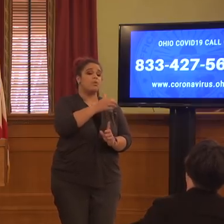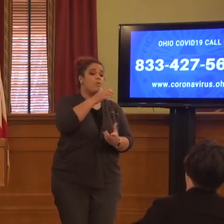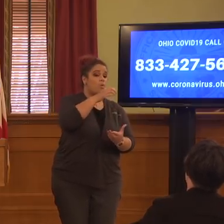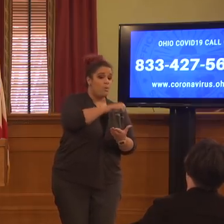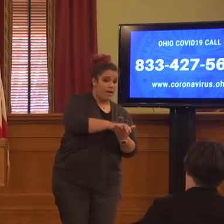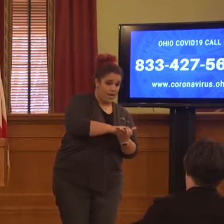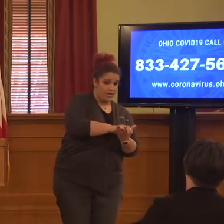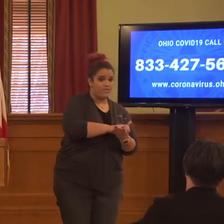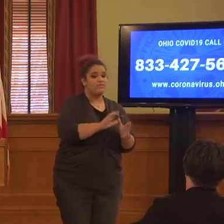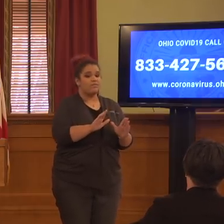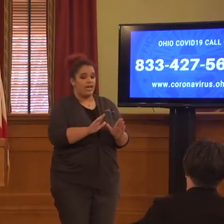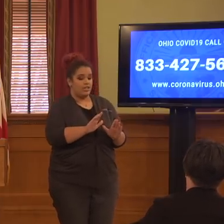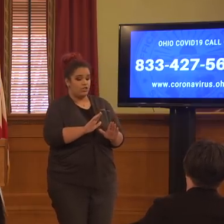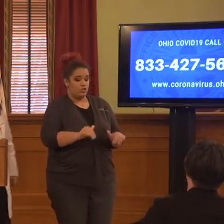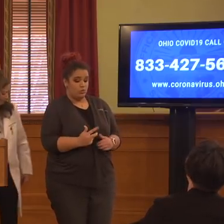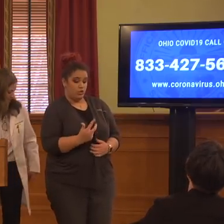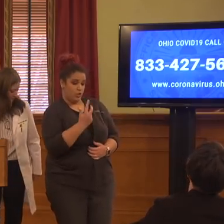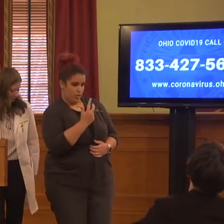back yet.